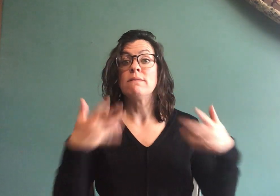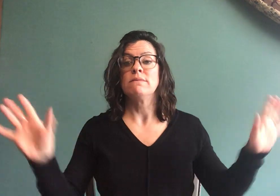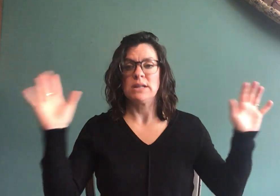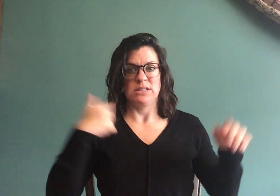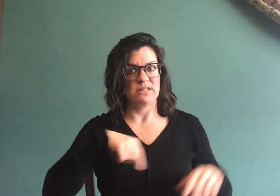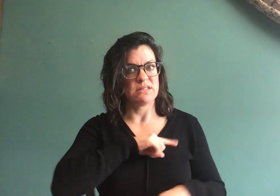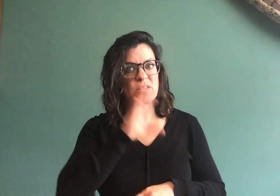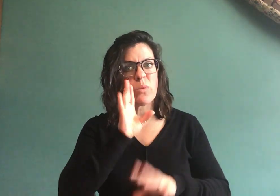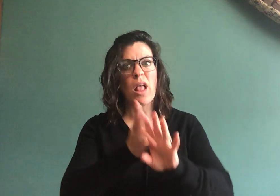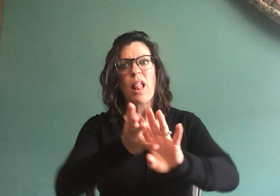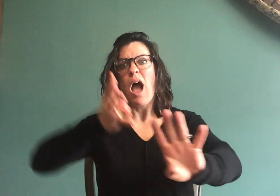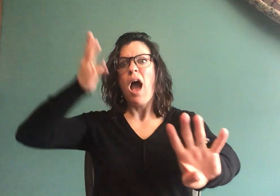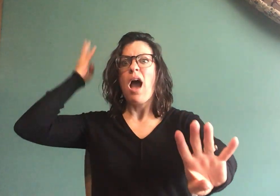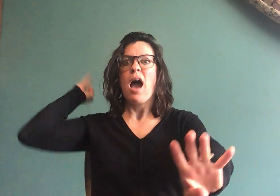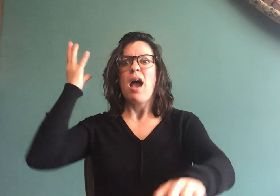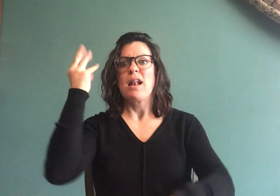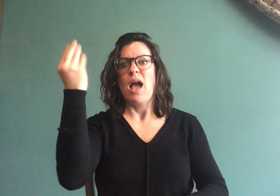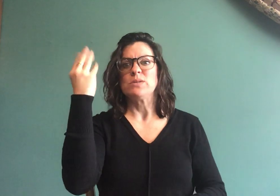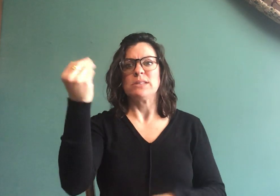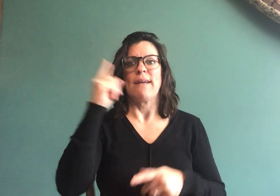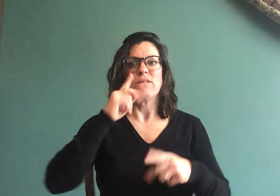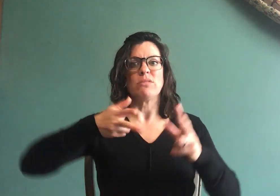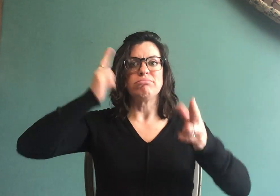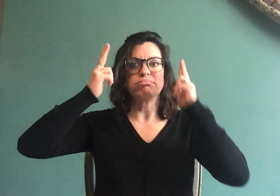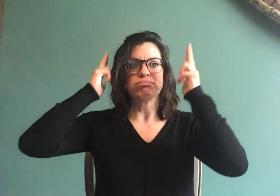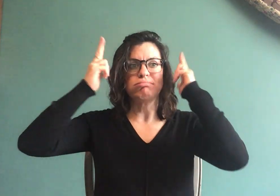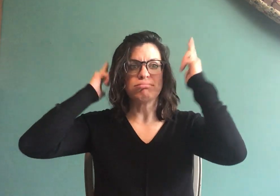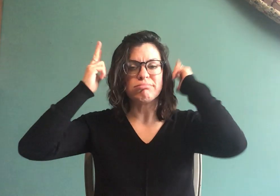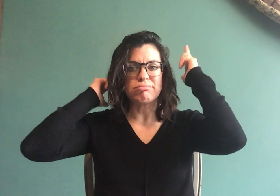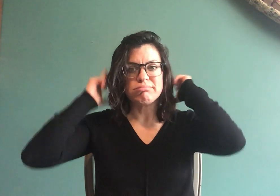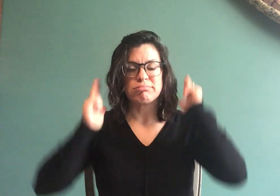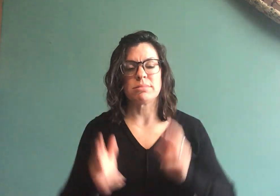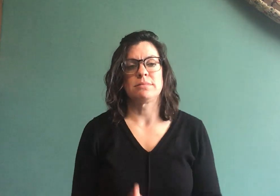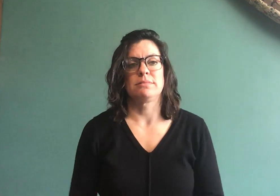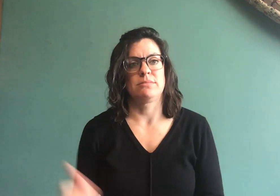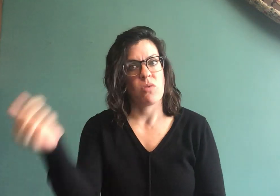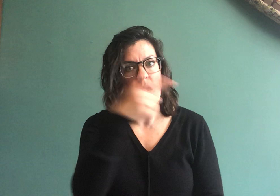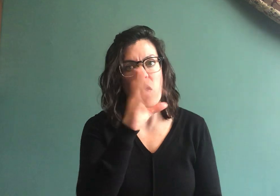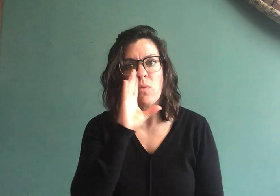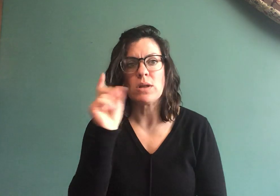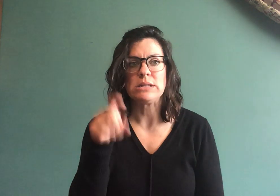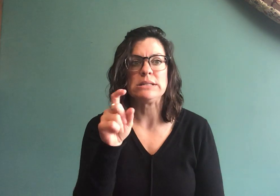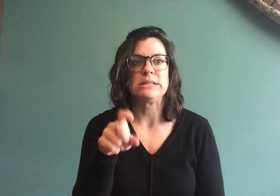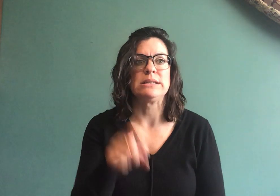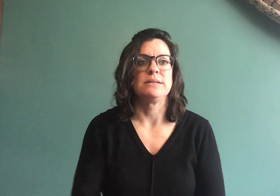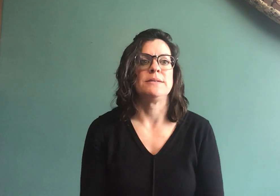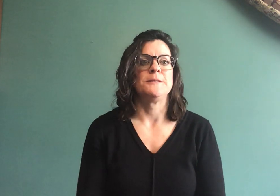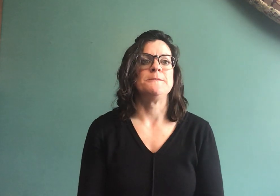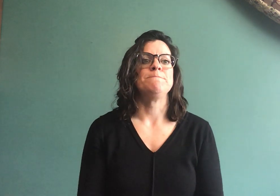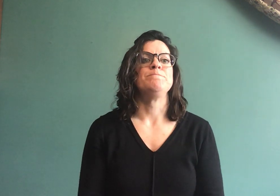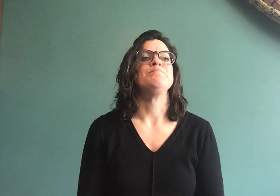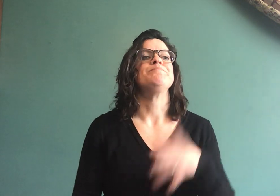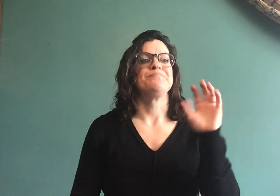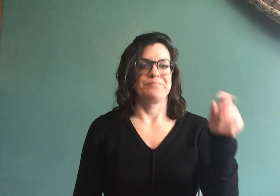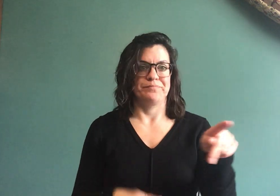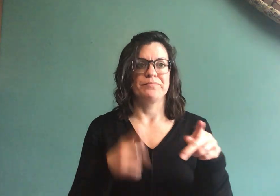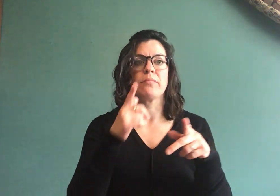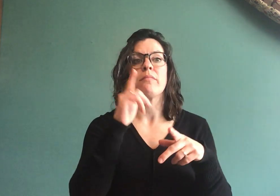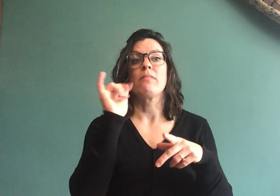and stuff like that. Pretty cool. Okay, so lockout, tag out. All right, machine guarding. Yeah, you're